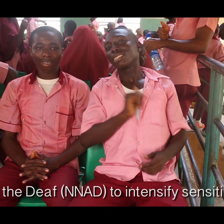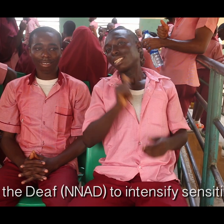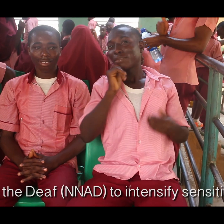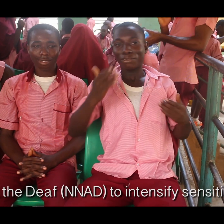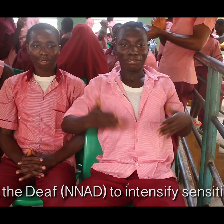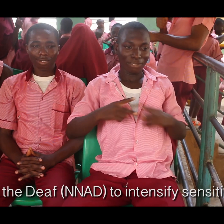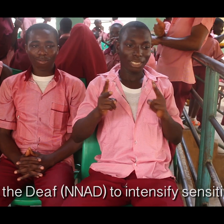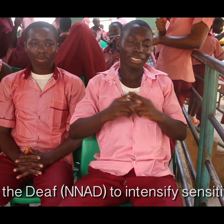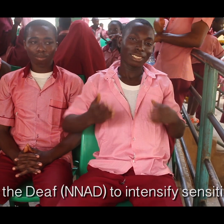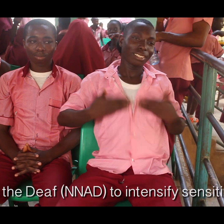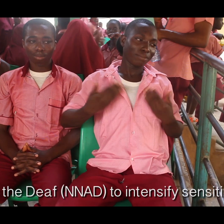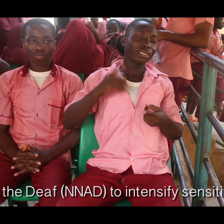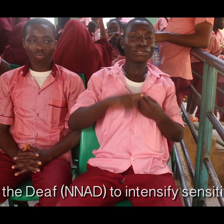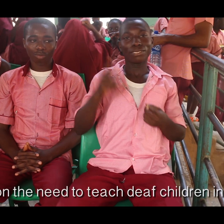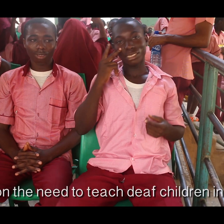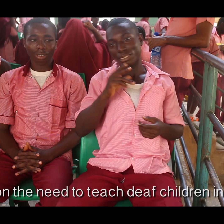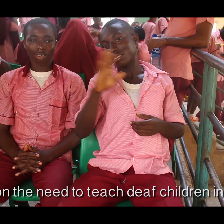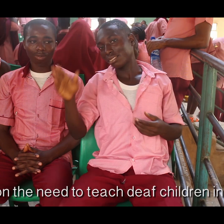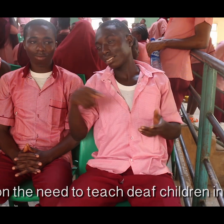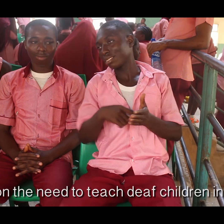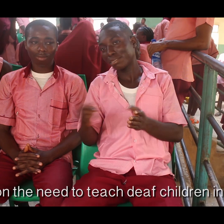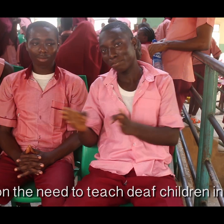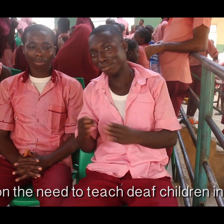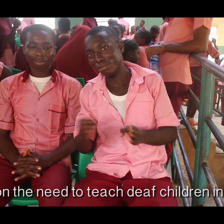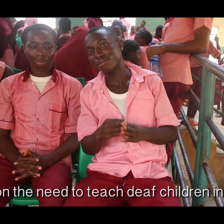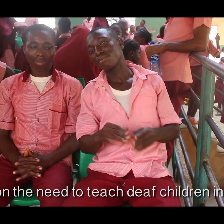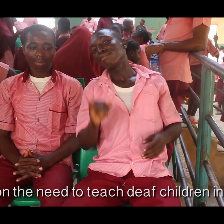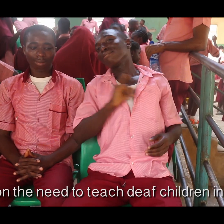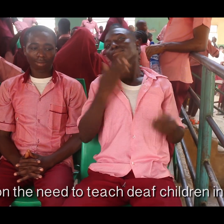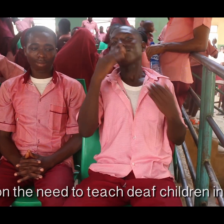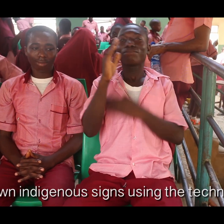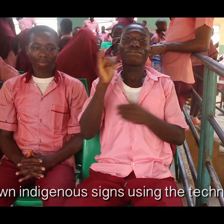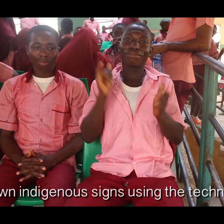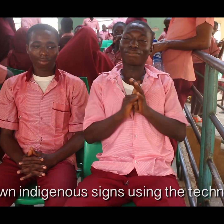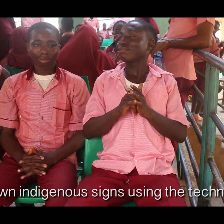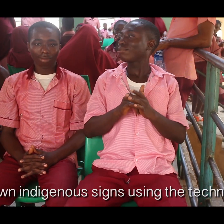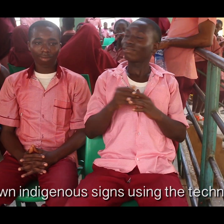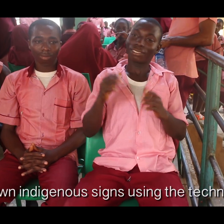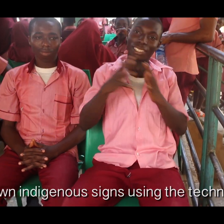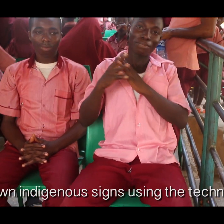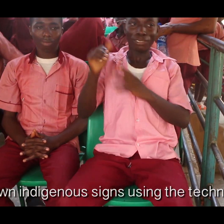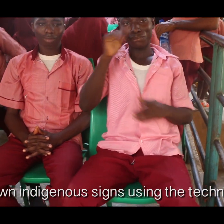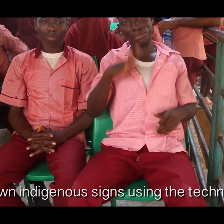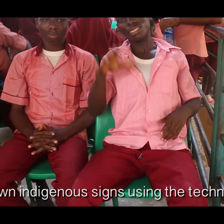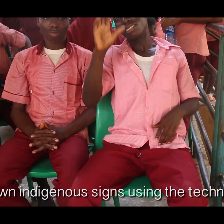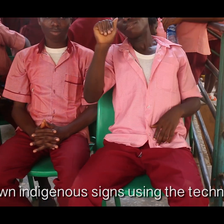intensify sensitization on the need to teach deaf children in their own indigenous signs using the technology